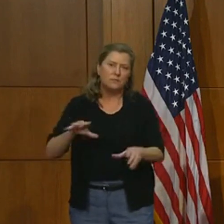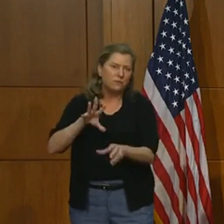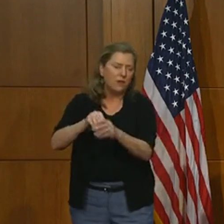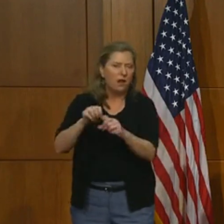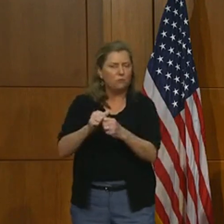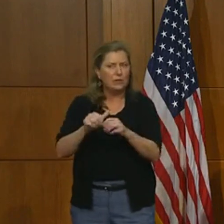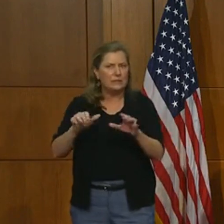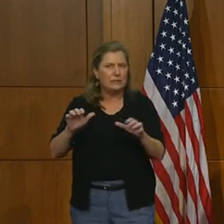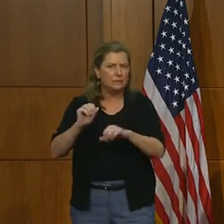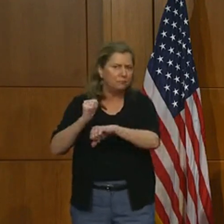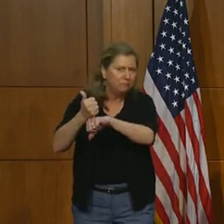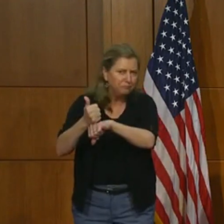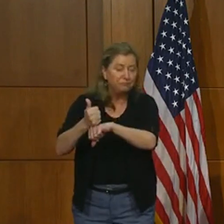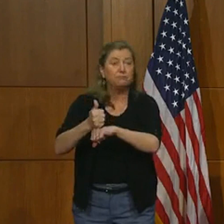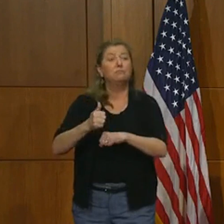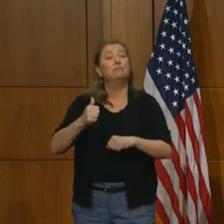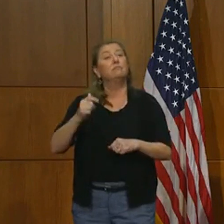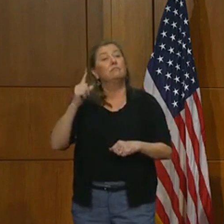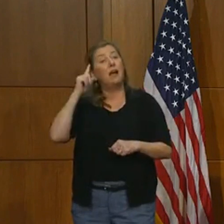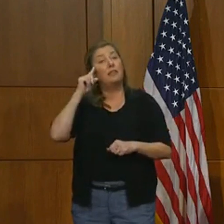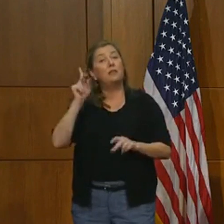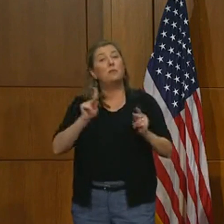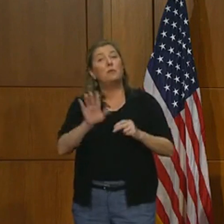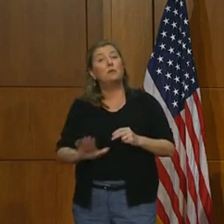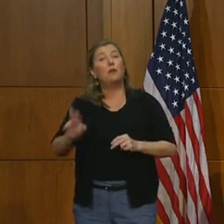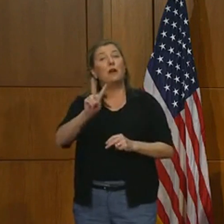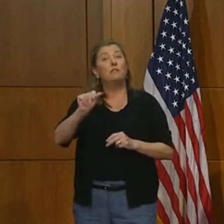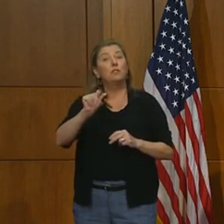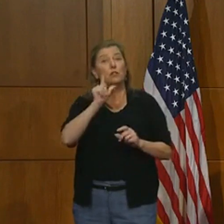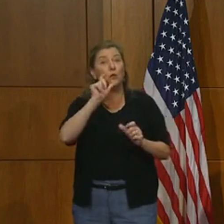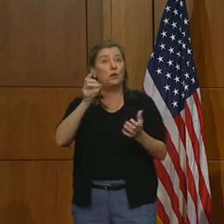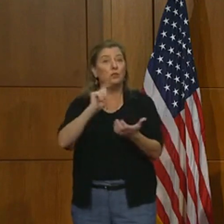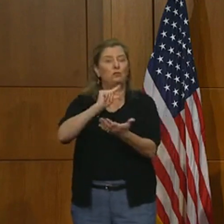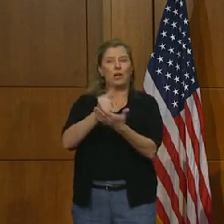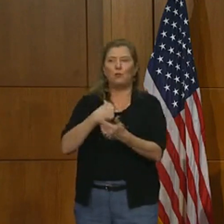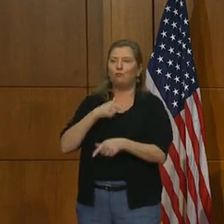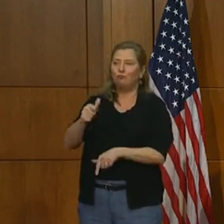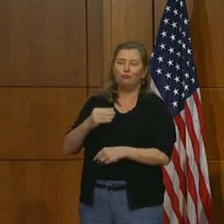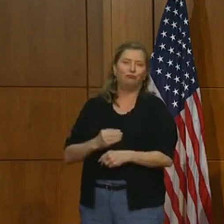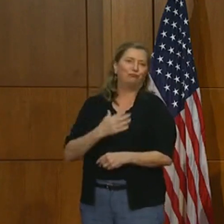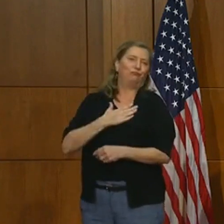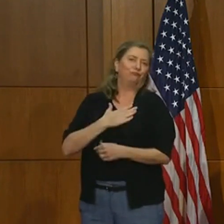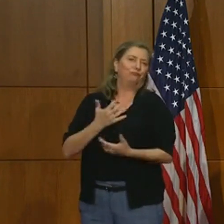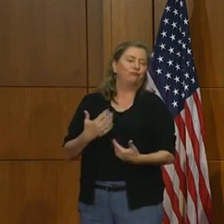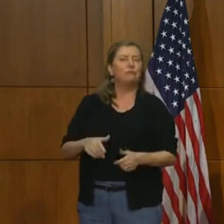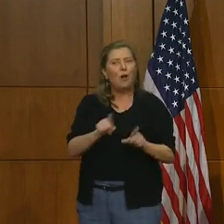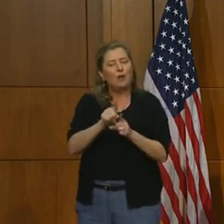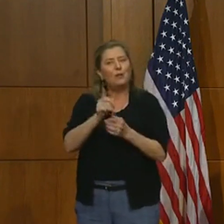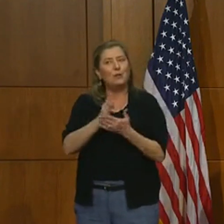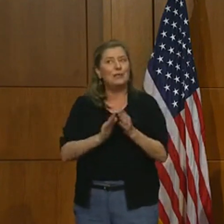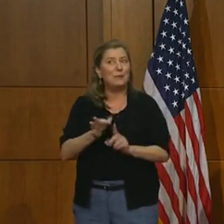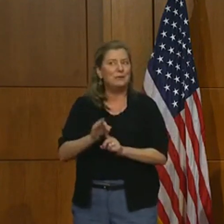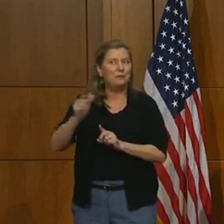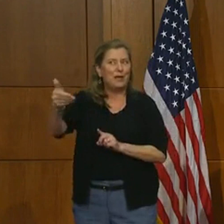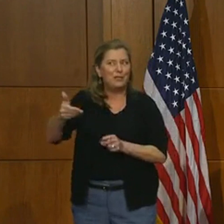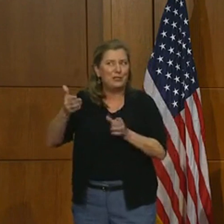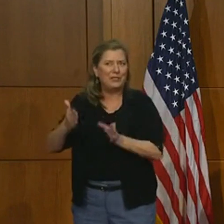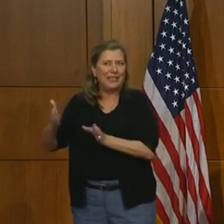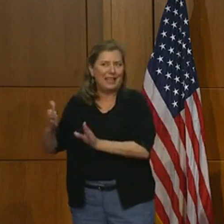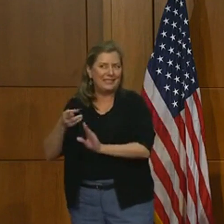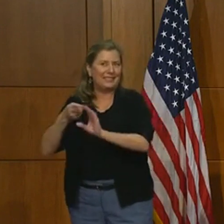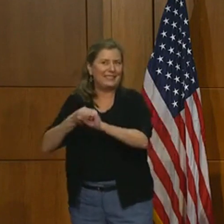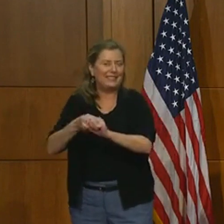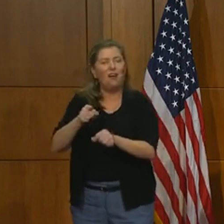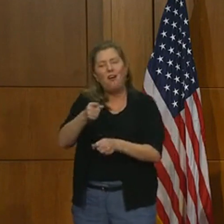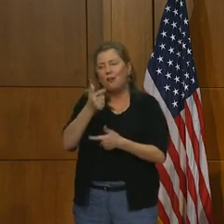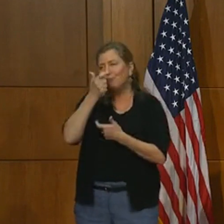of effort, and I think our graduates will find it really good, and I think they'll also find that there are some special guests that they